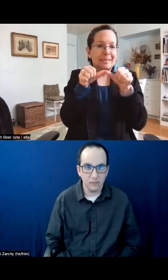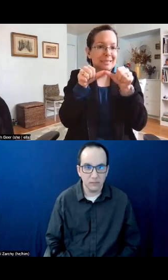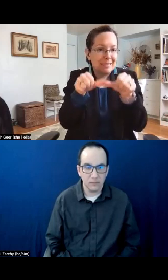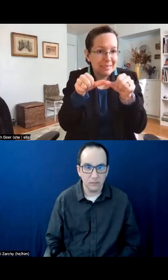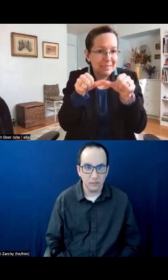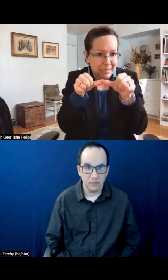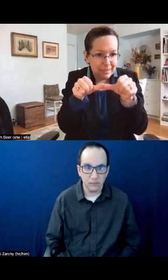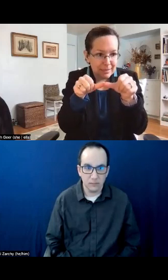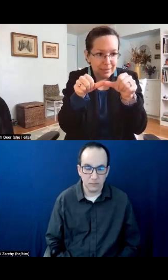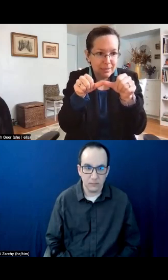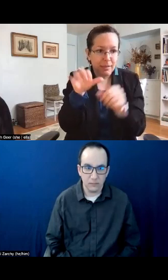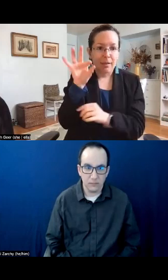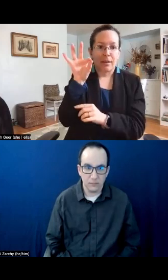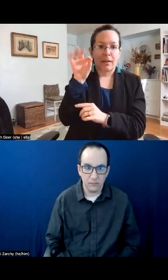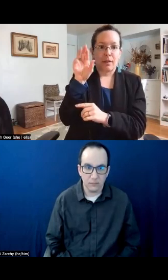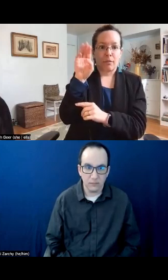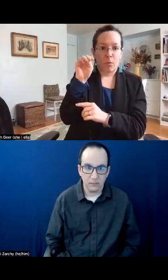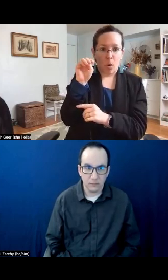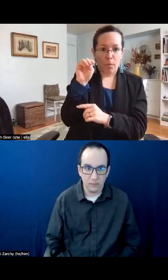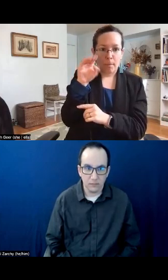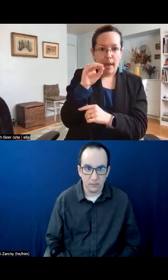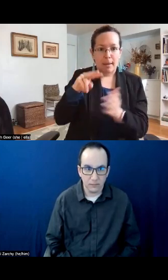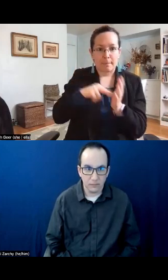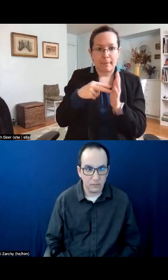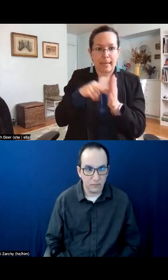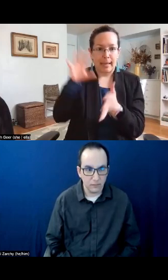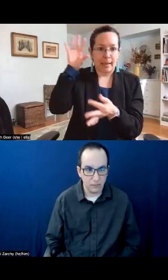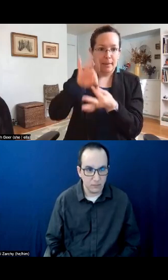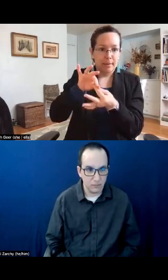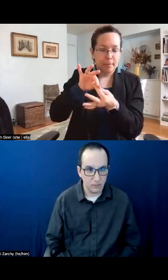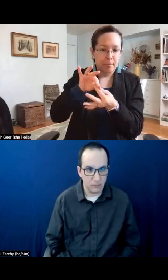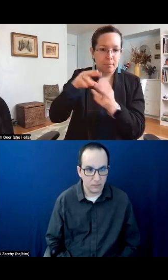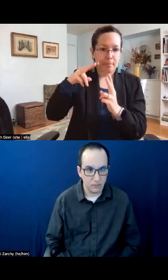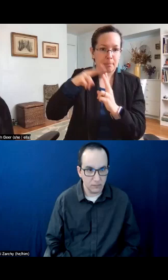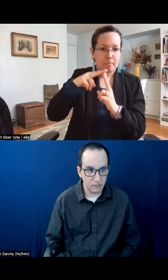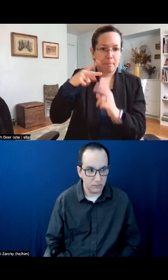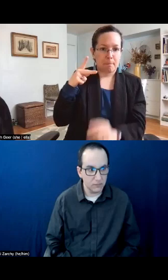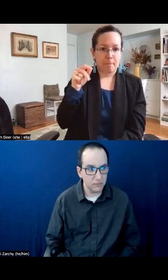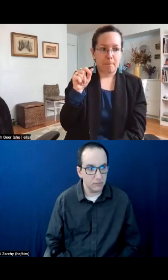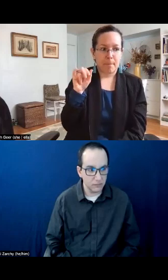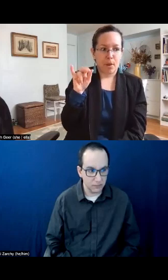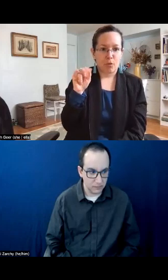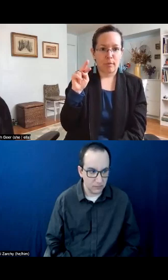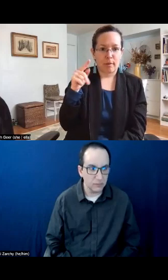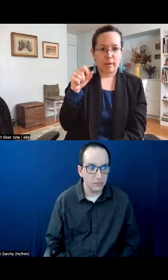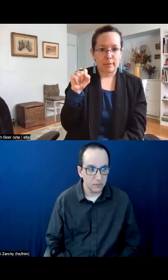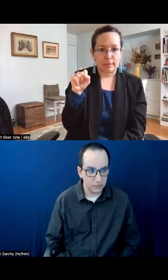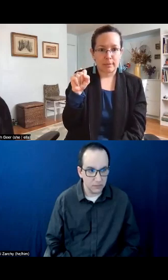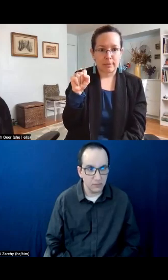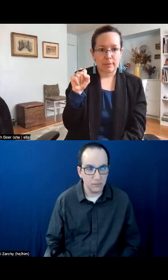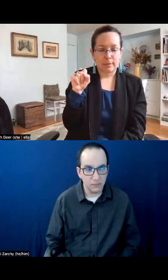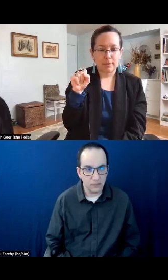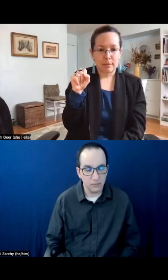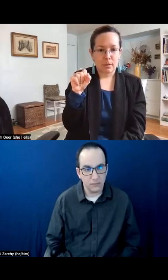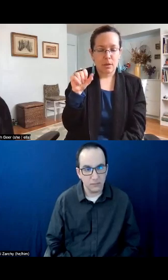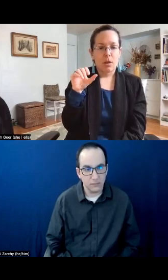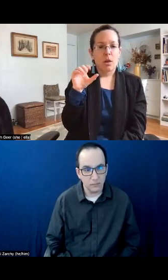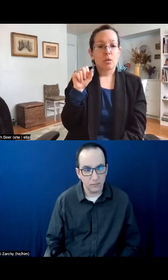Now, when we look into morphology, we see that there's a consistent form and meaning pairing.